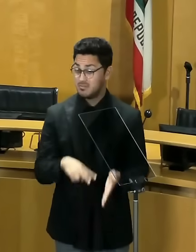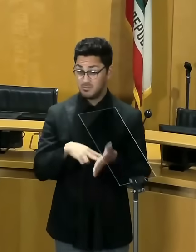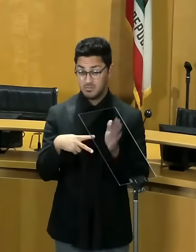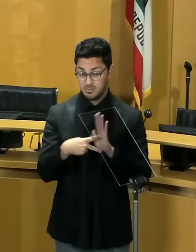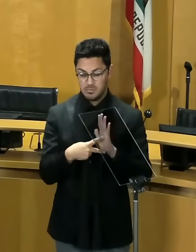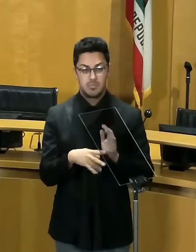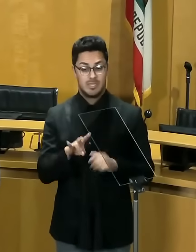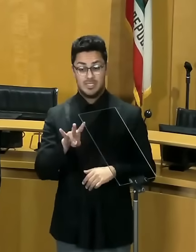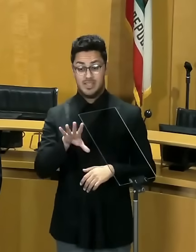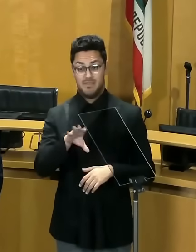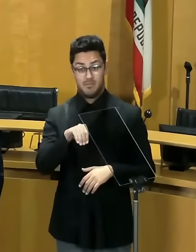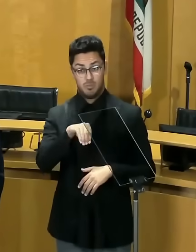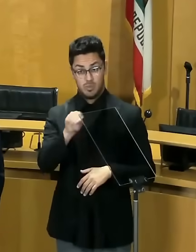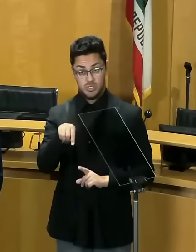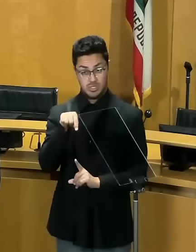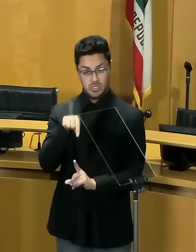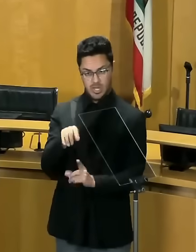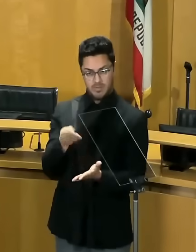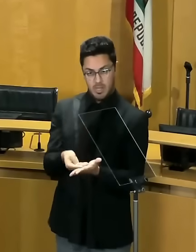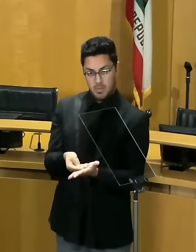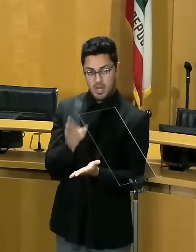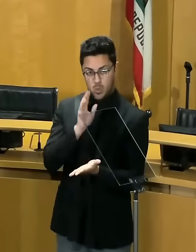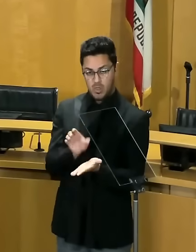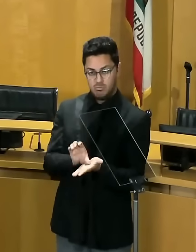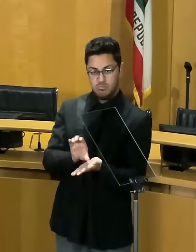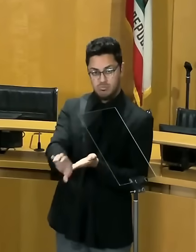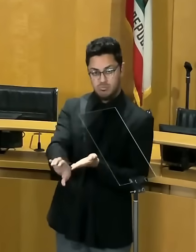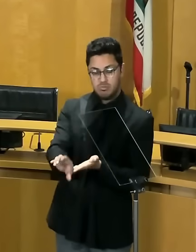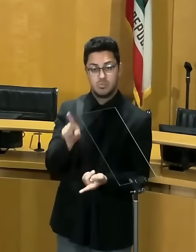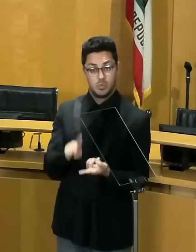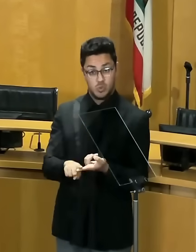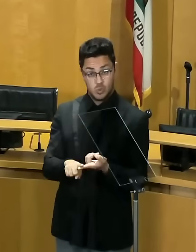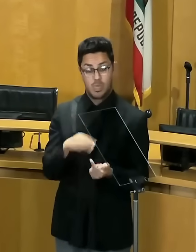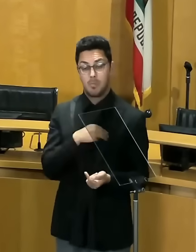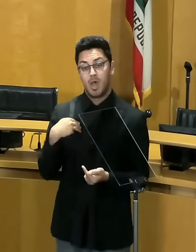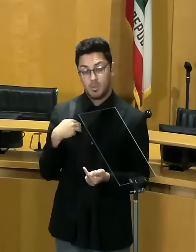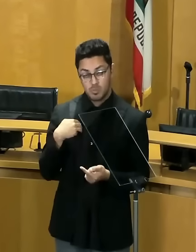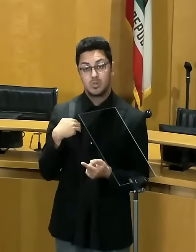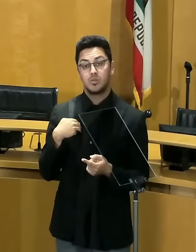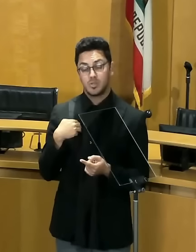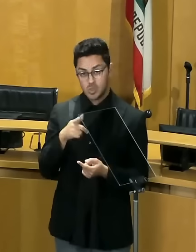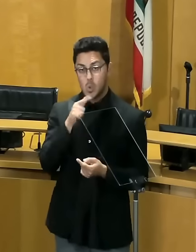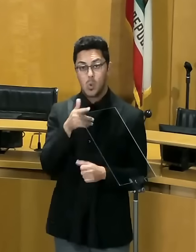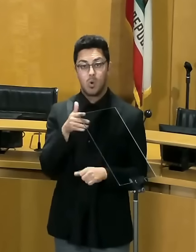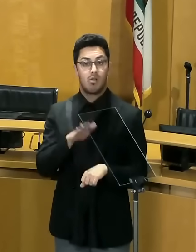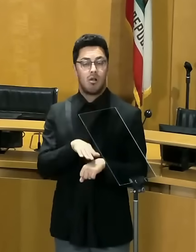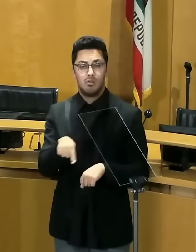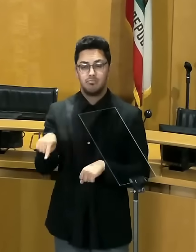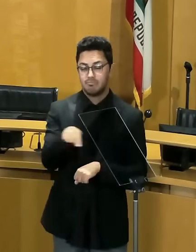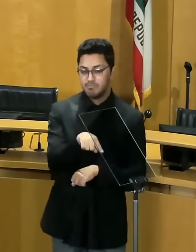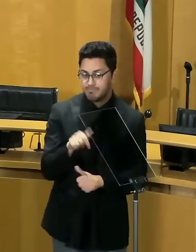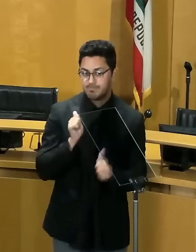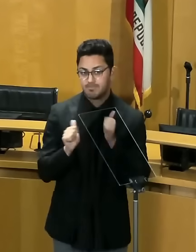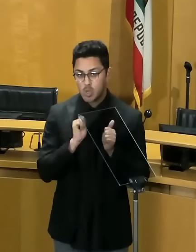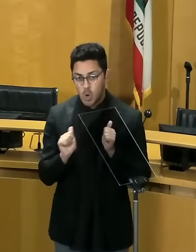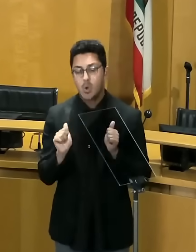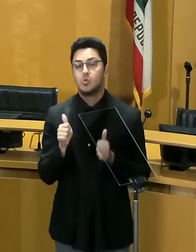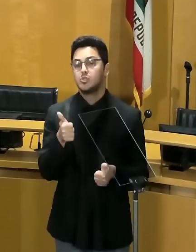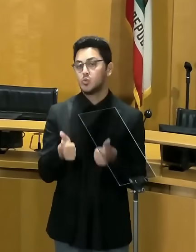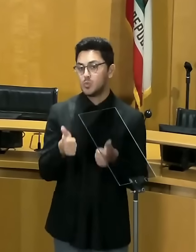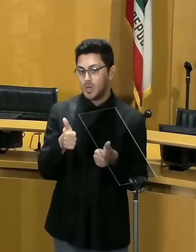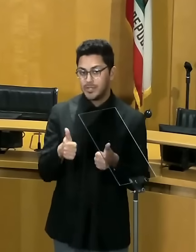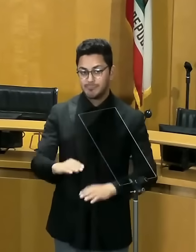that 75% of the money would go to the members who were on those shows, which